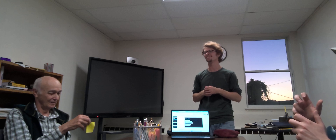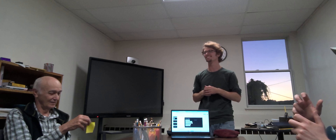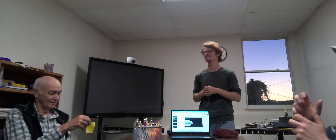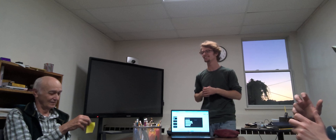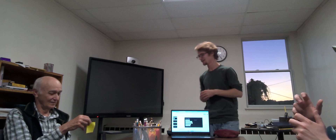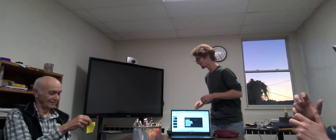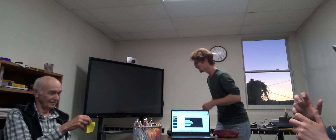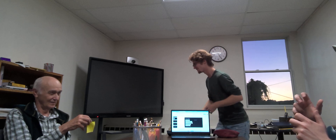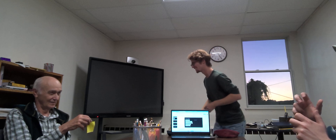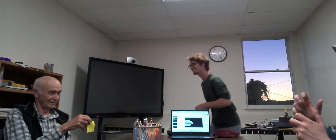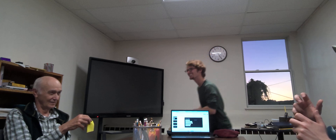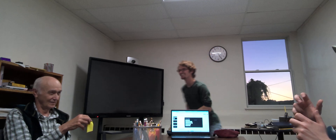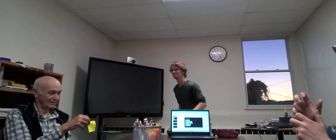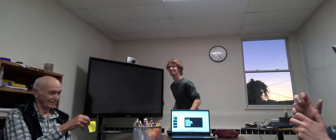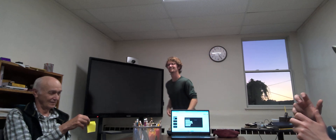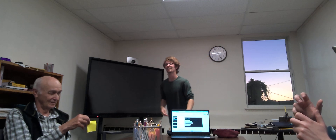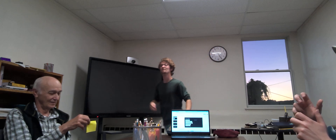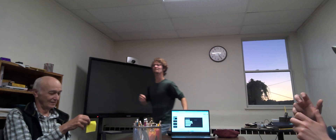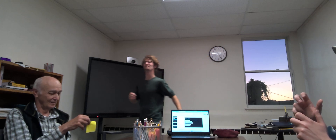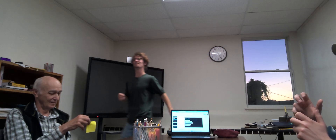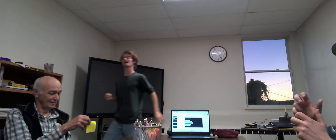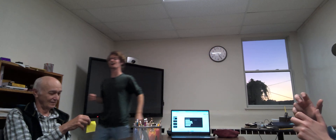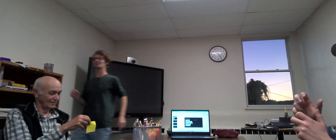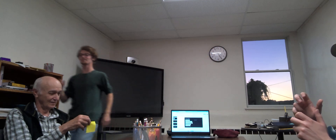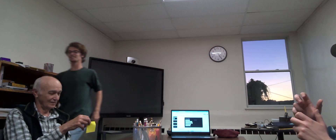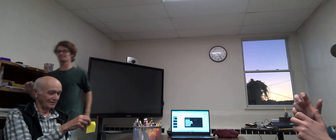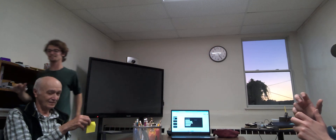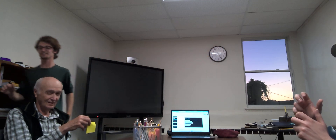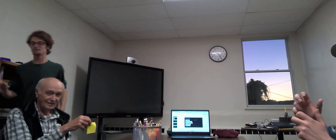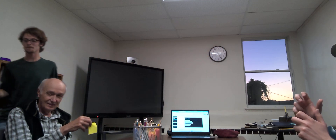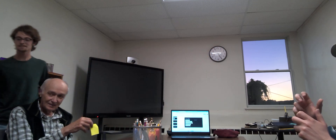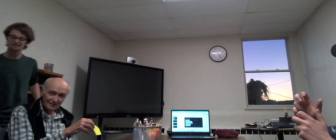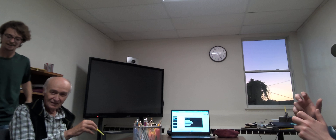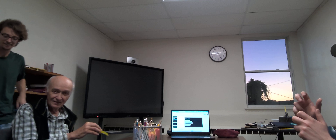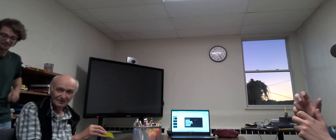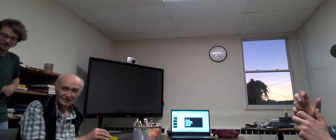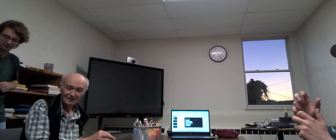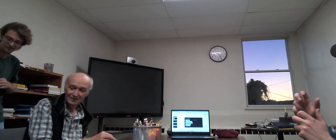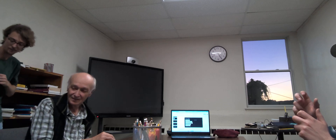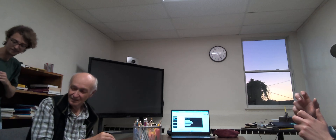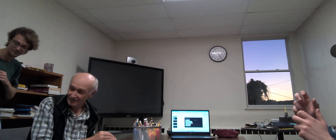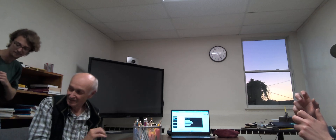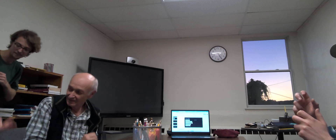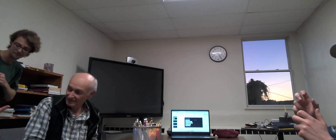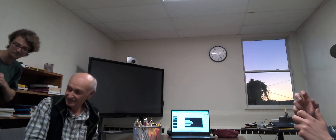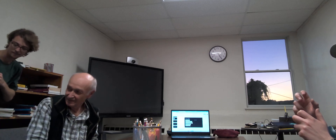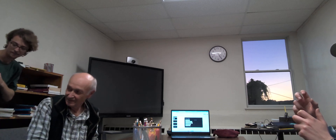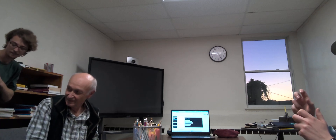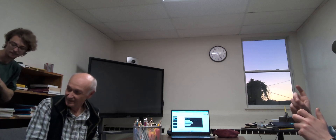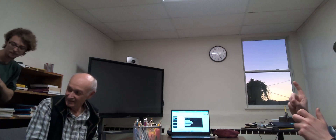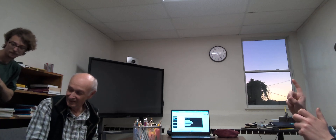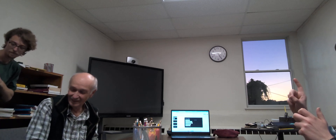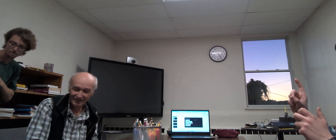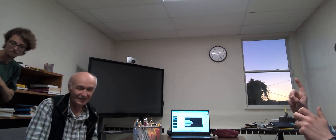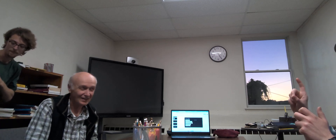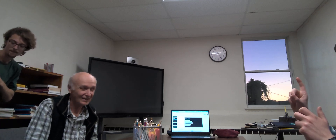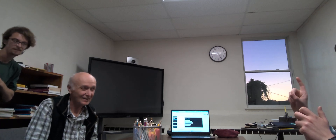Red, did I ask that right? Questions, question on the floor. I'm gonna, I'm ready. sorry, Karen, did you have a question? I don't know what he's, So